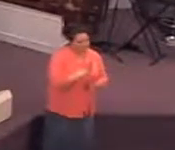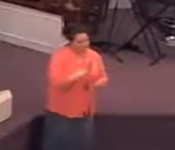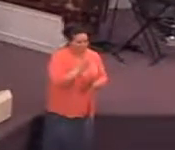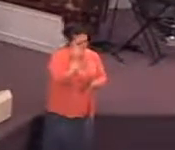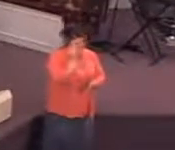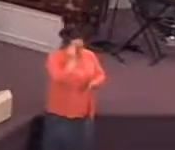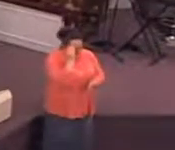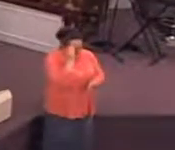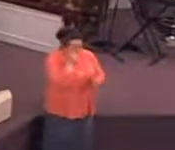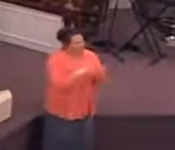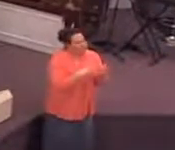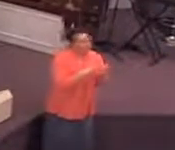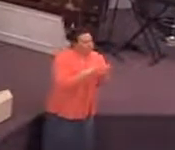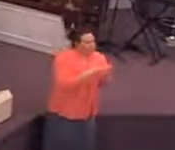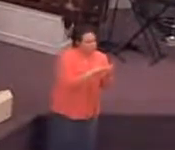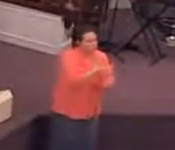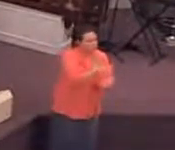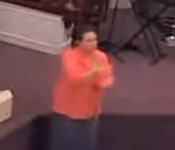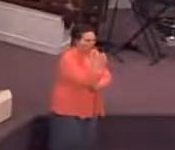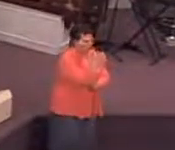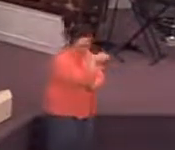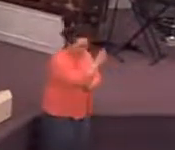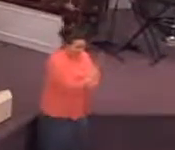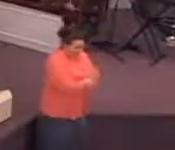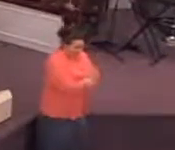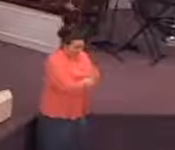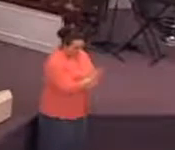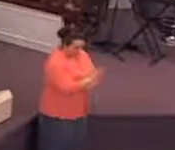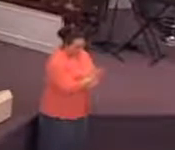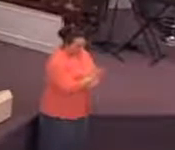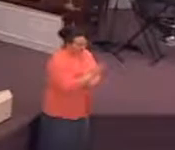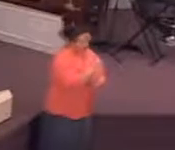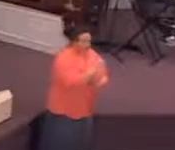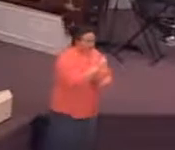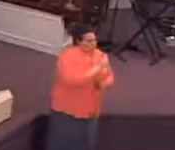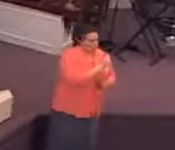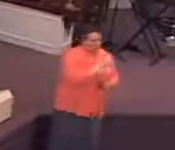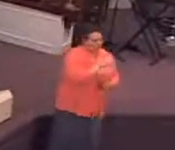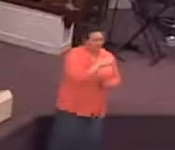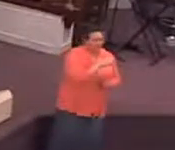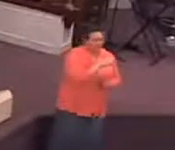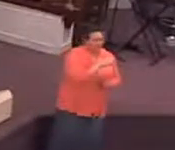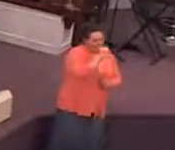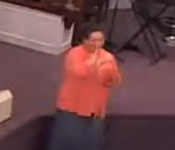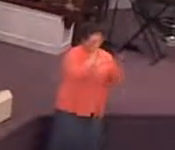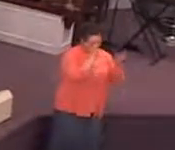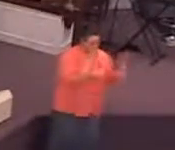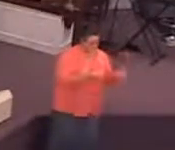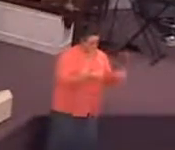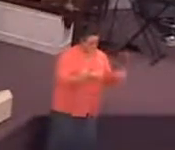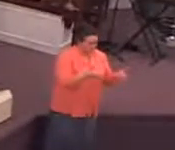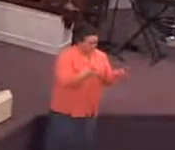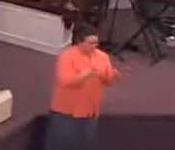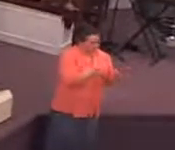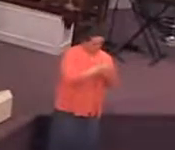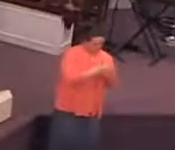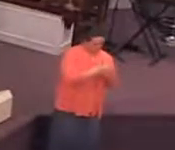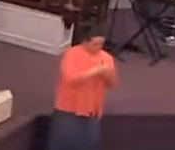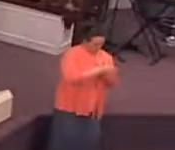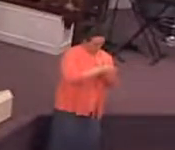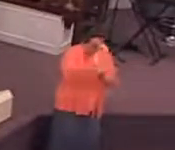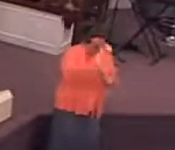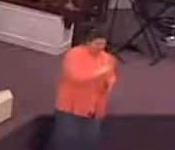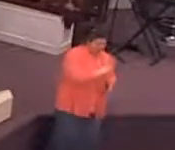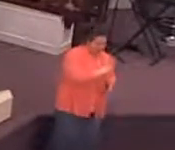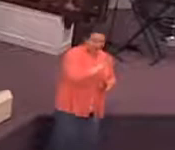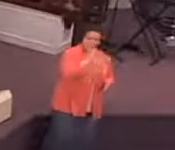is one God and one mediator between God and men, the man Christ Jesus, who gave himself a ransom